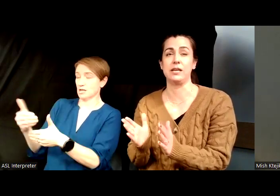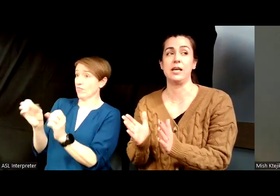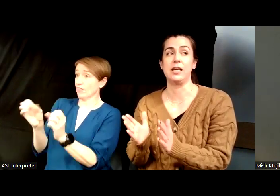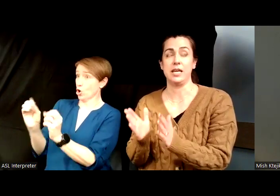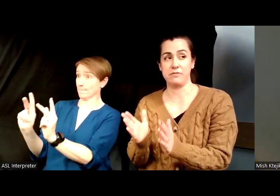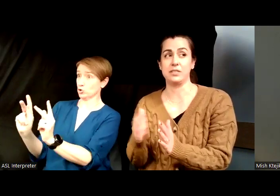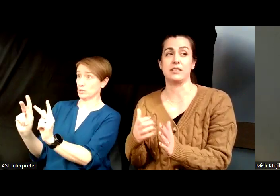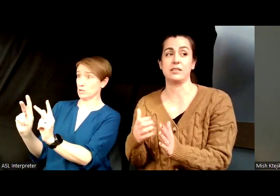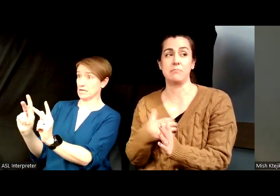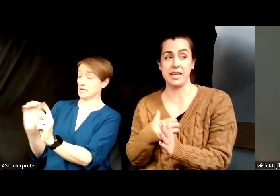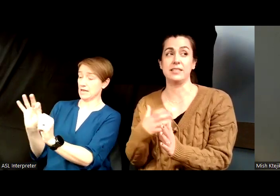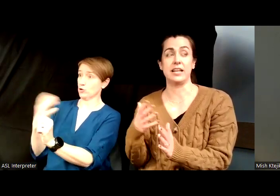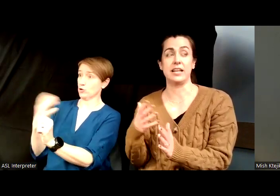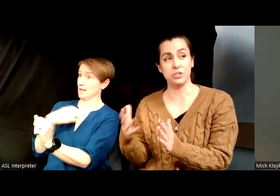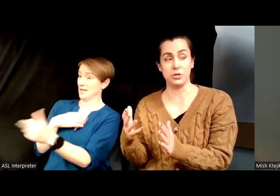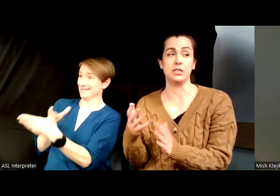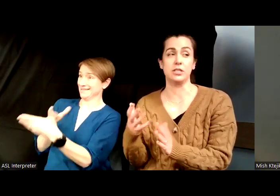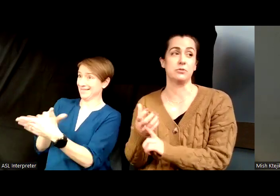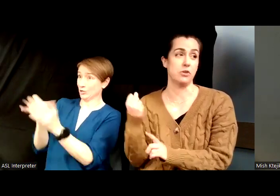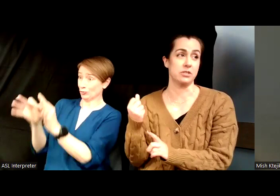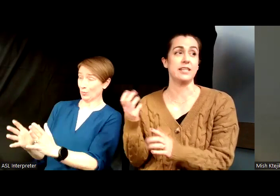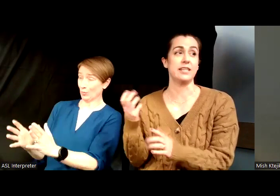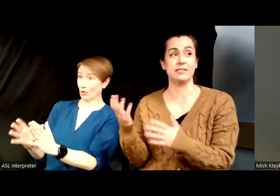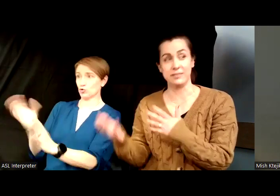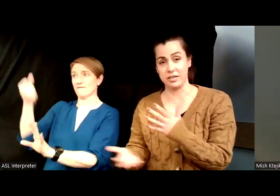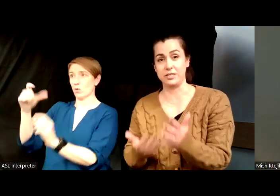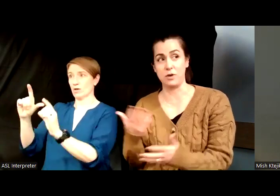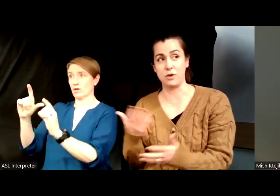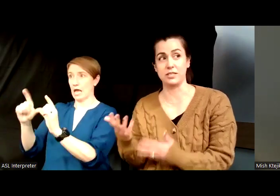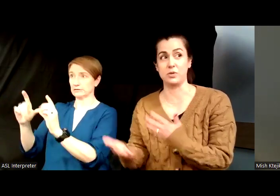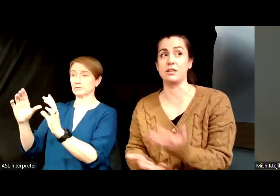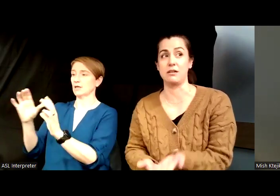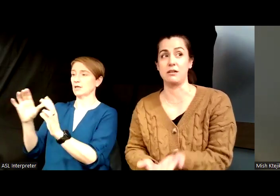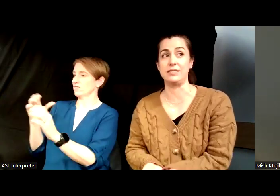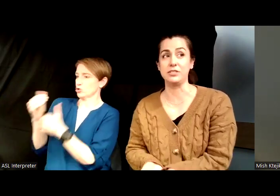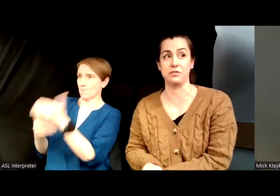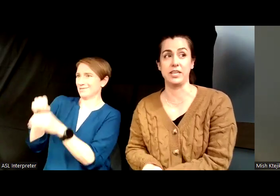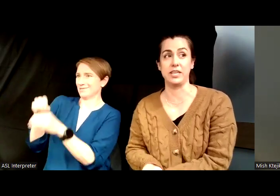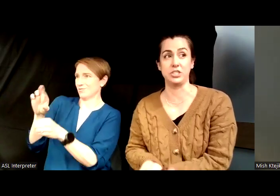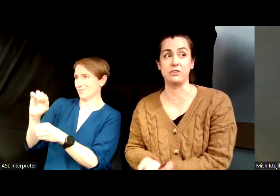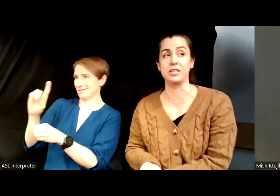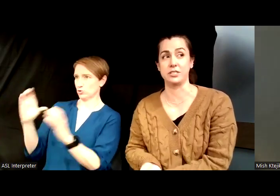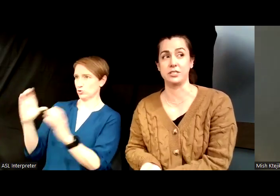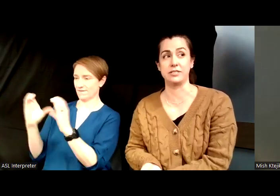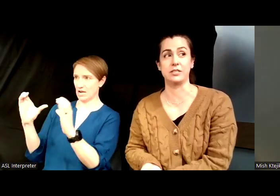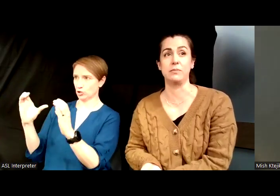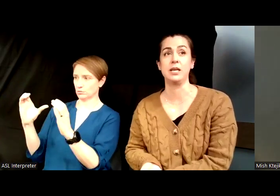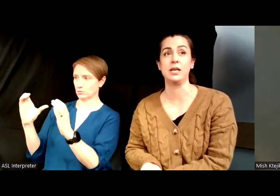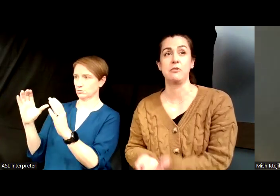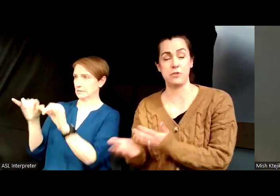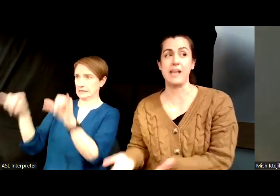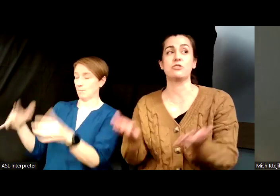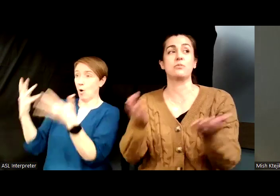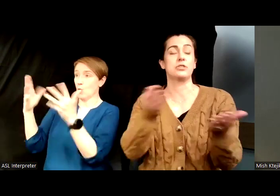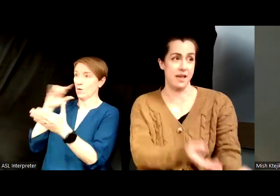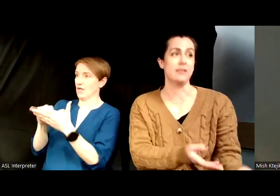opportunity. If there is a complaint against that interpreter to revoke their license, there is a process within RID certification of credentials system for